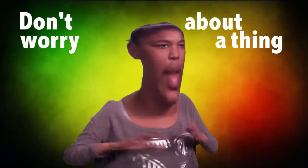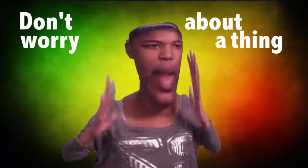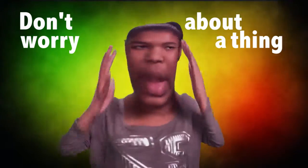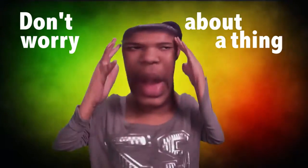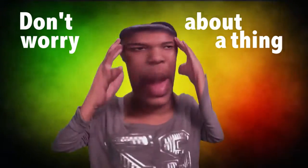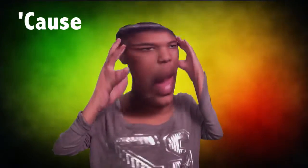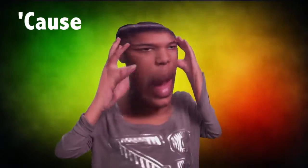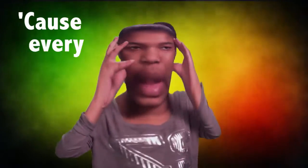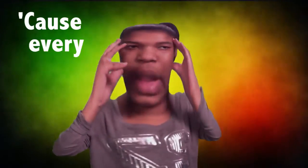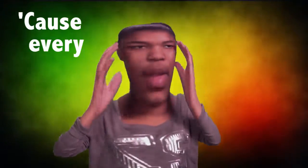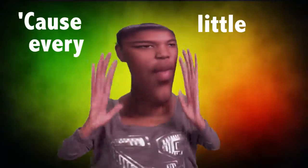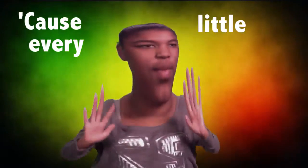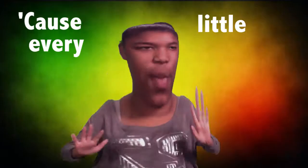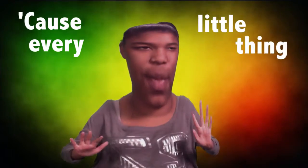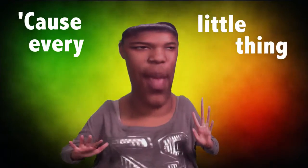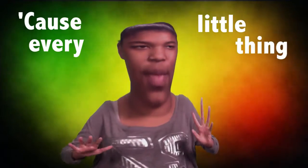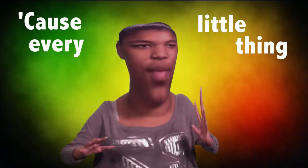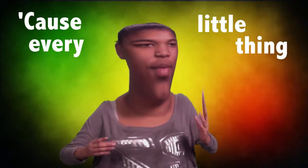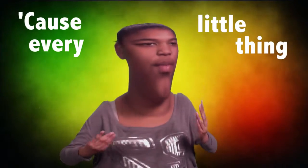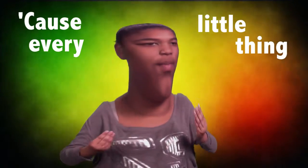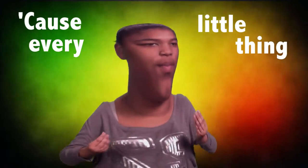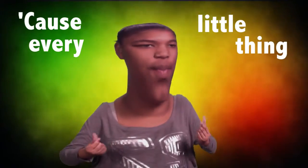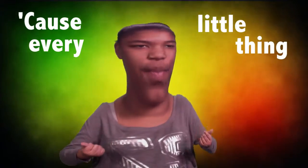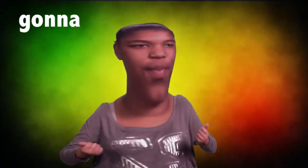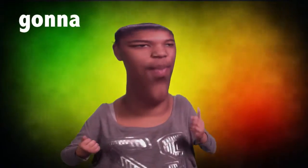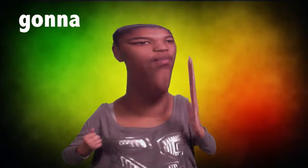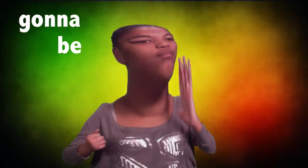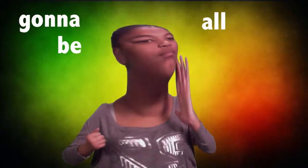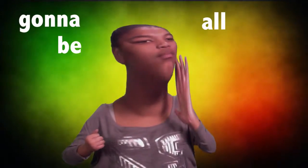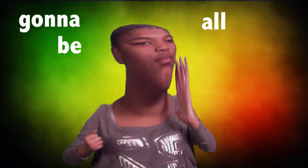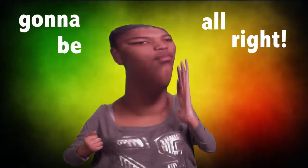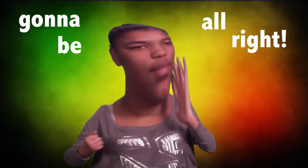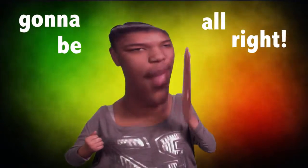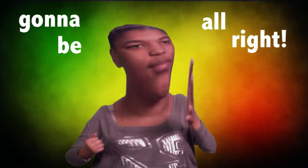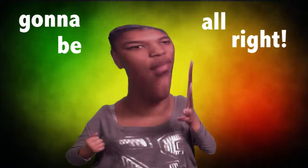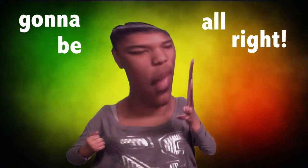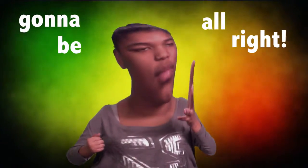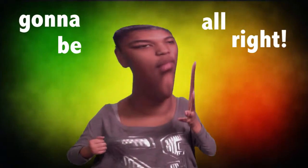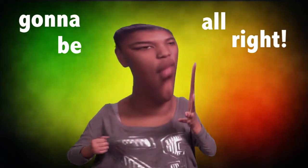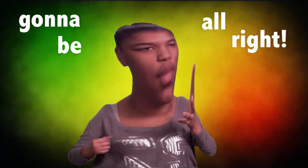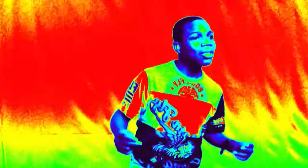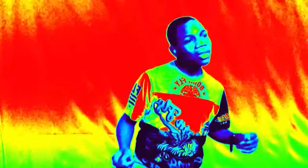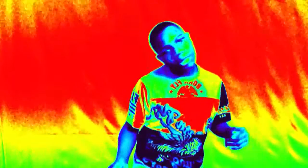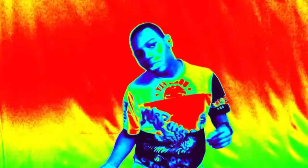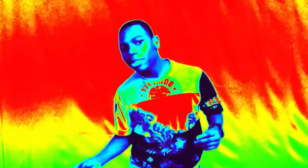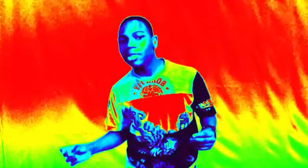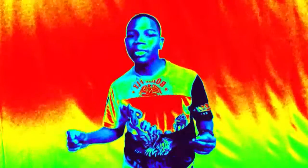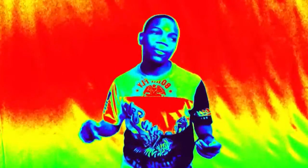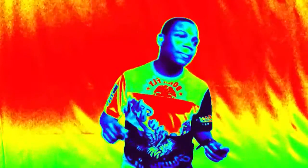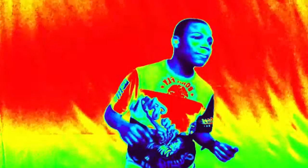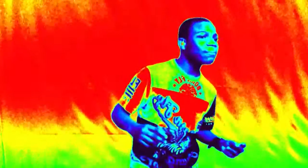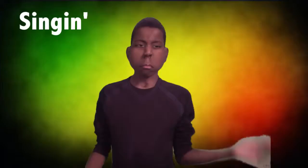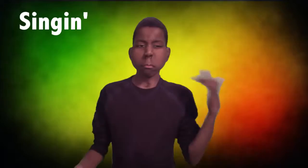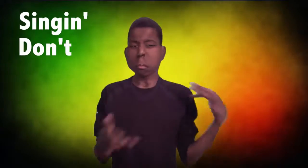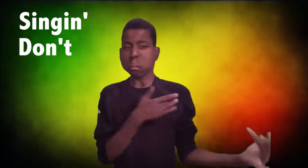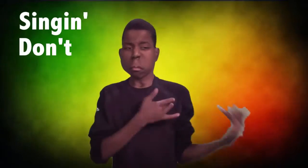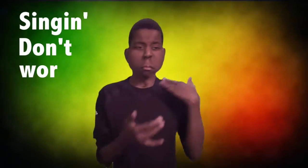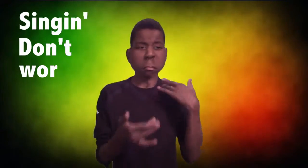Cause every little thing Gonna be alright Say you don't